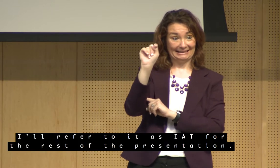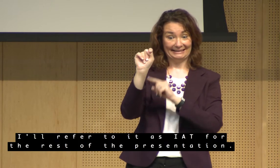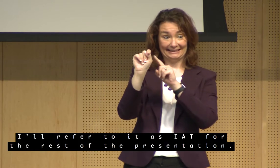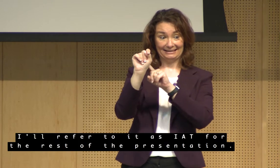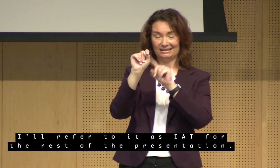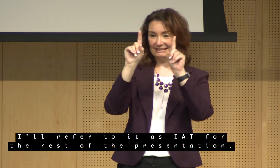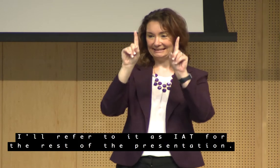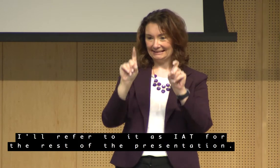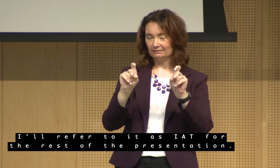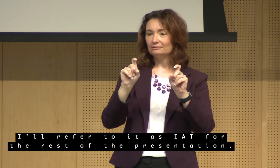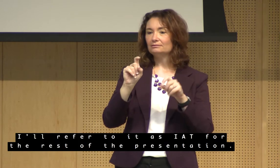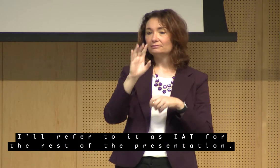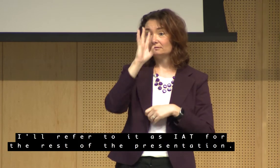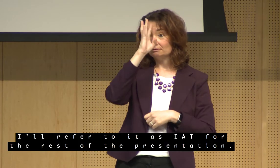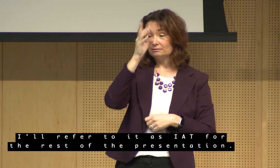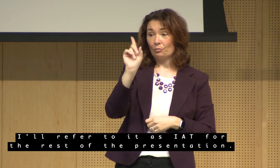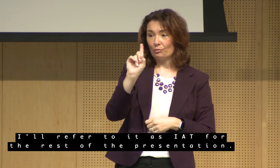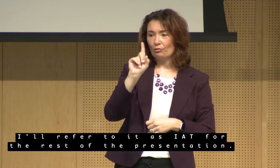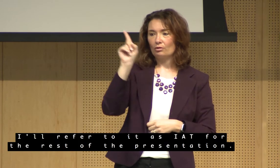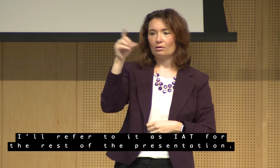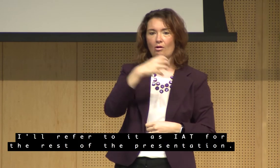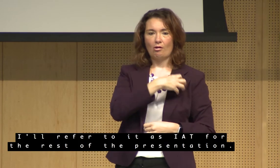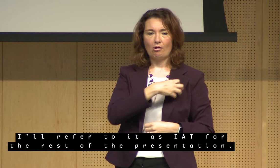I'll refer to it as IAT for the rest of the presentation.